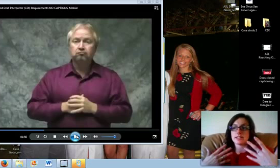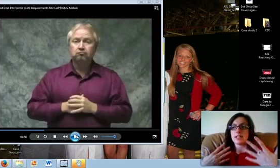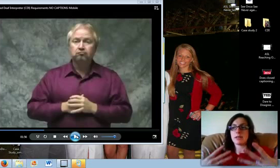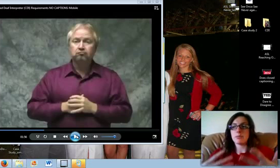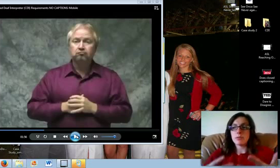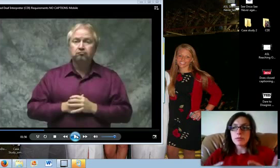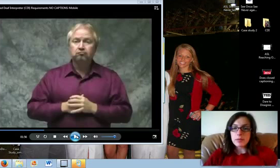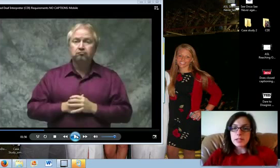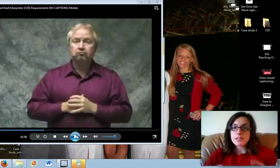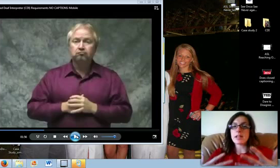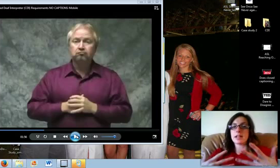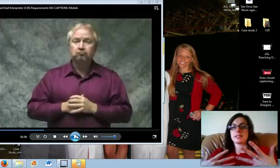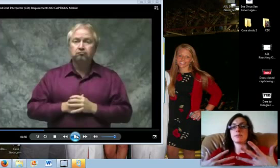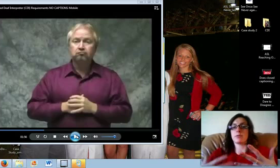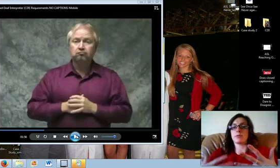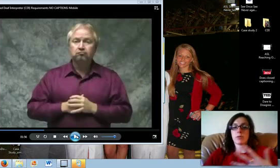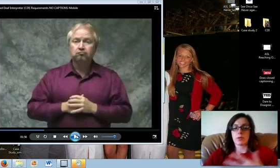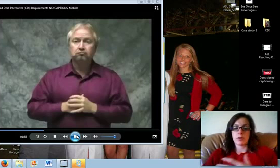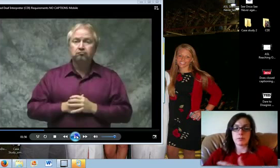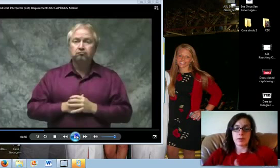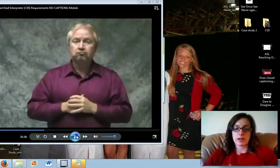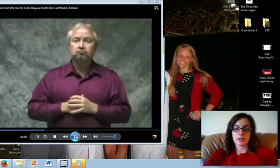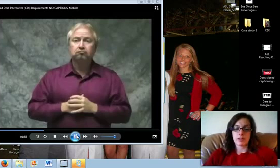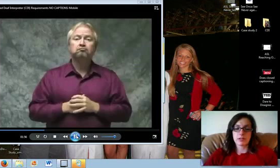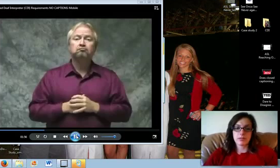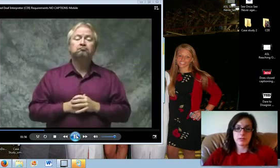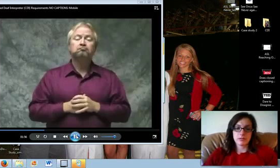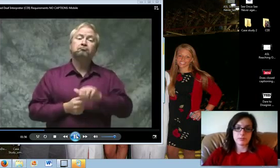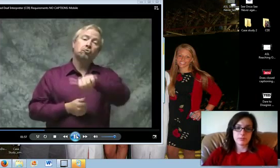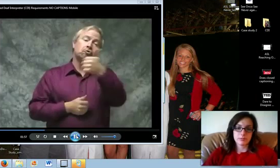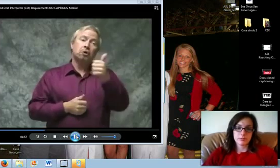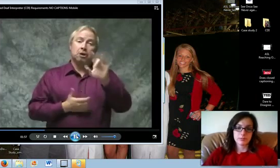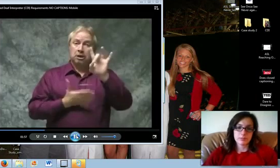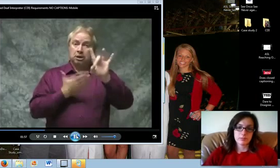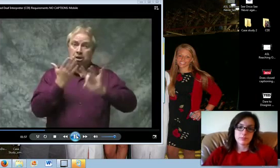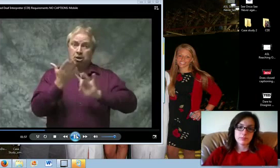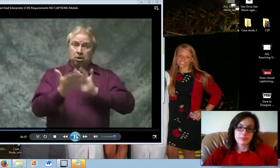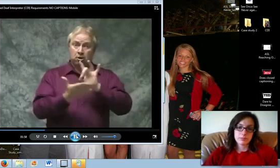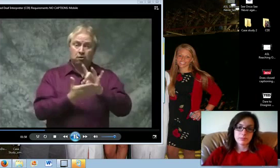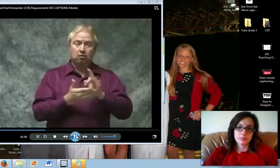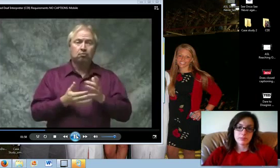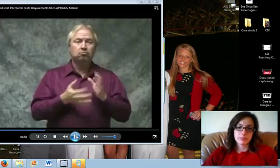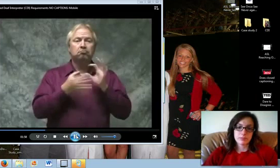movements and his head movements as he moved forward and